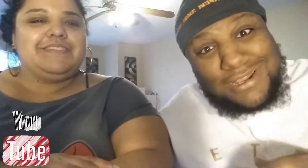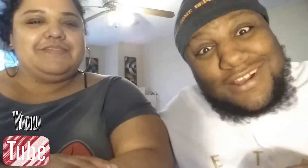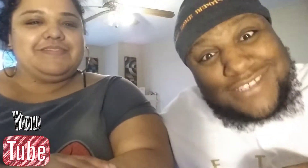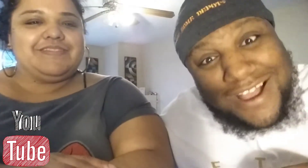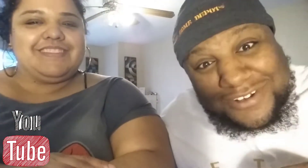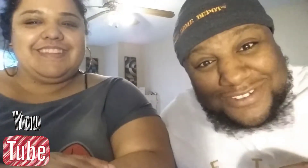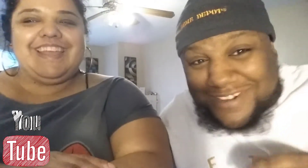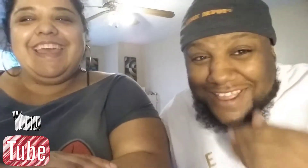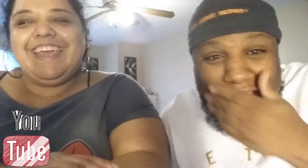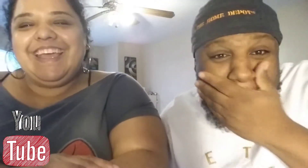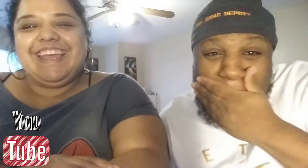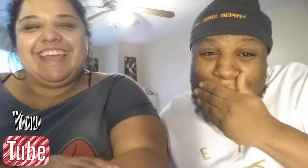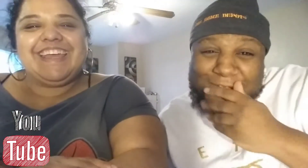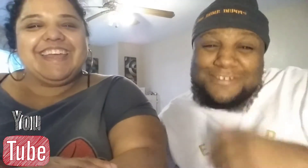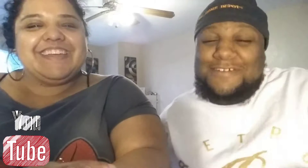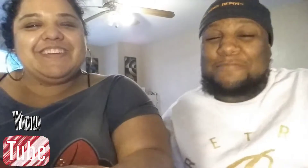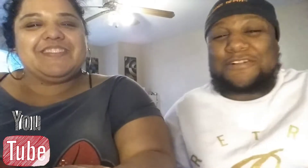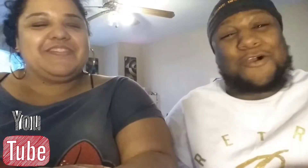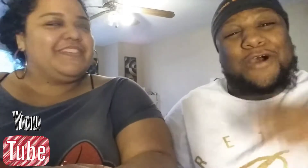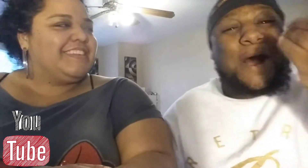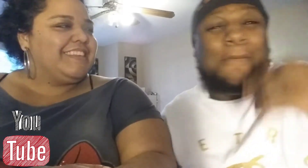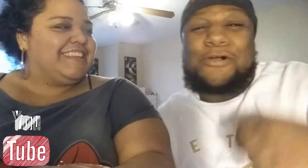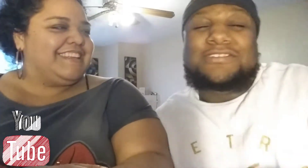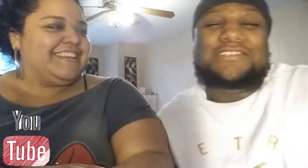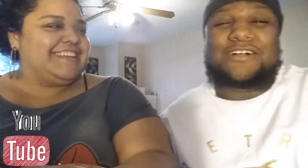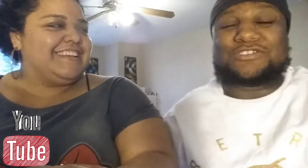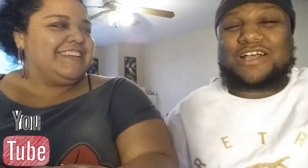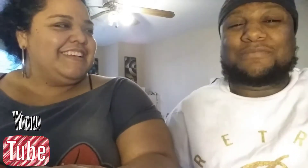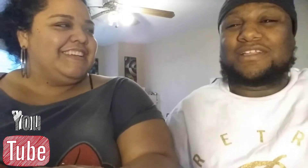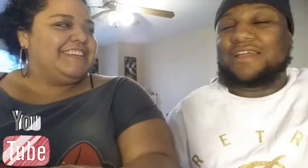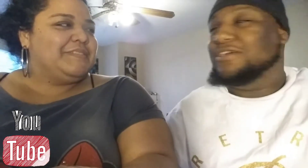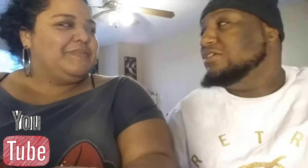love tacos. I'm like, yeah, I'm gonna go to the taco shop and be like, hold